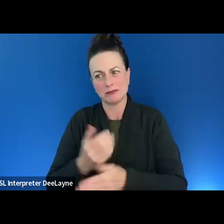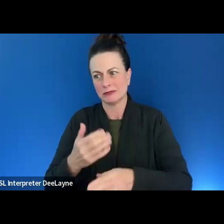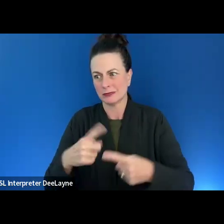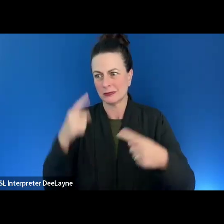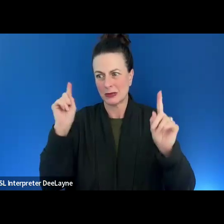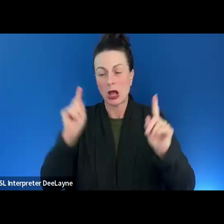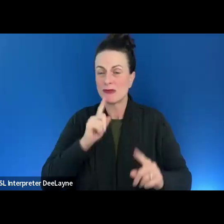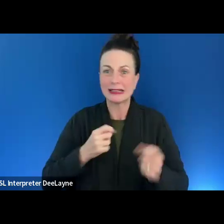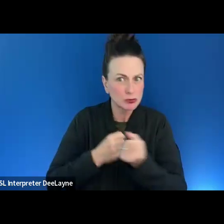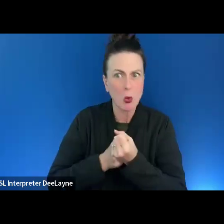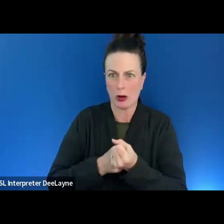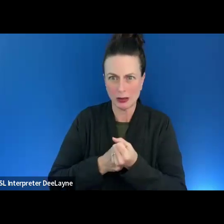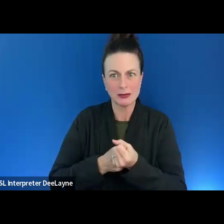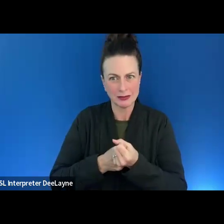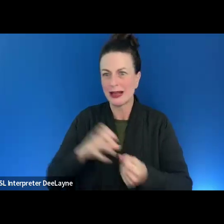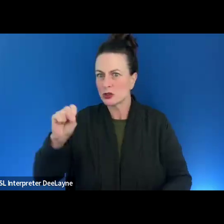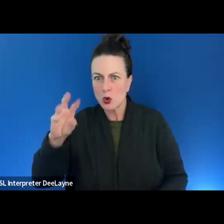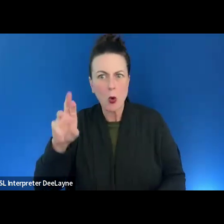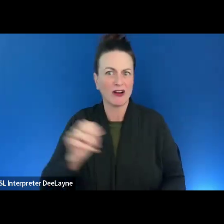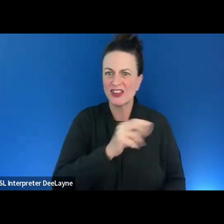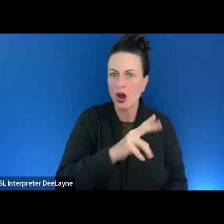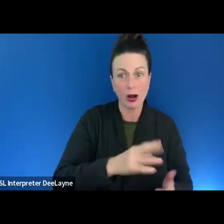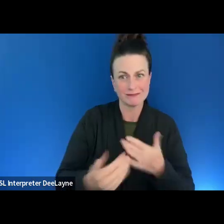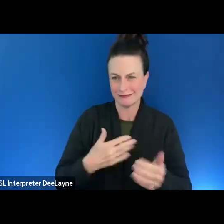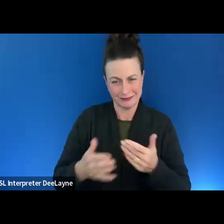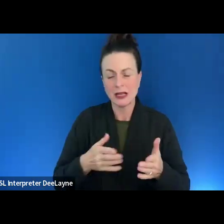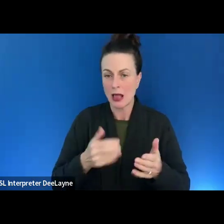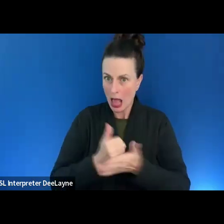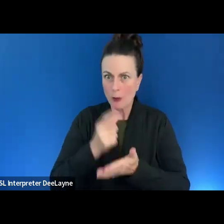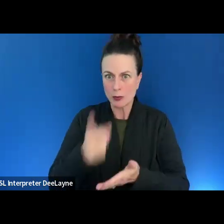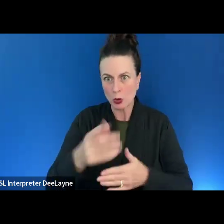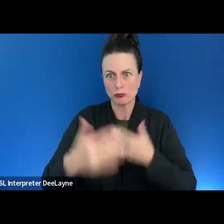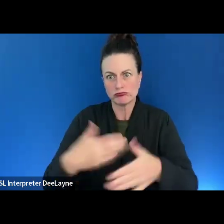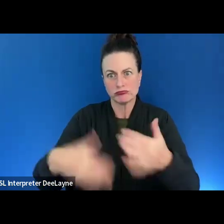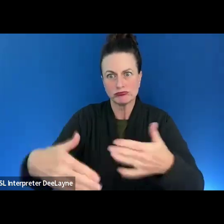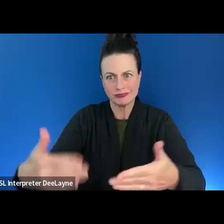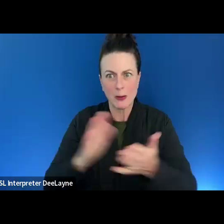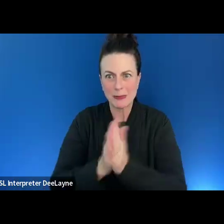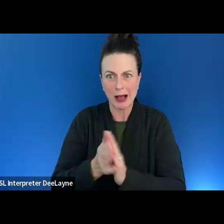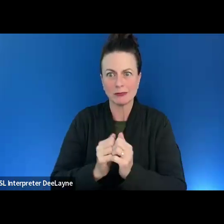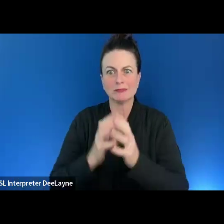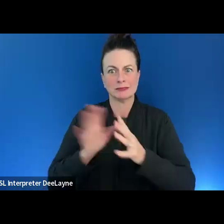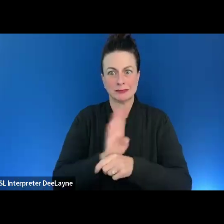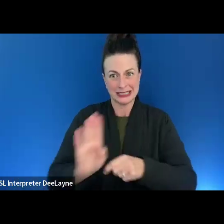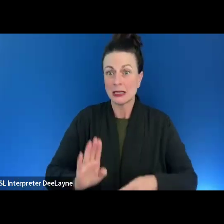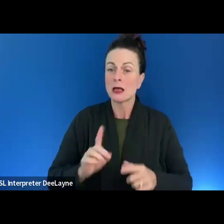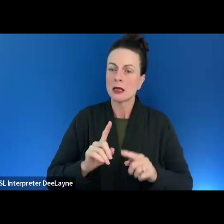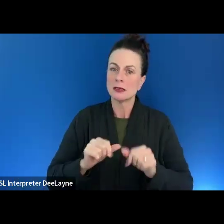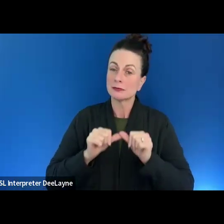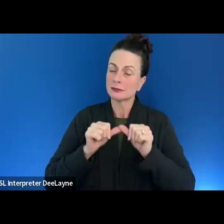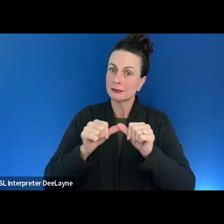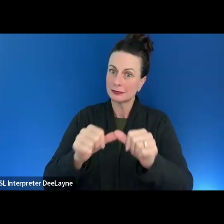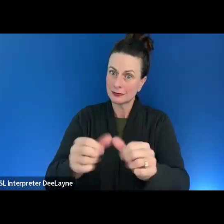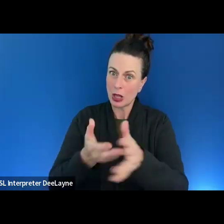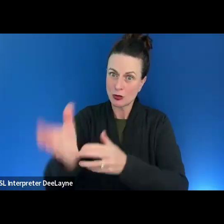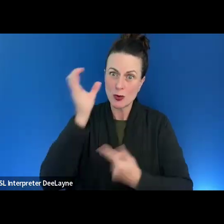really support entrepreneurs towards their path. So that's another thing that can kind of help you make that decision. And it can be sustained through